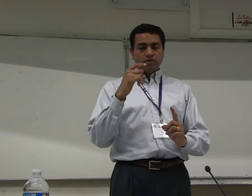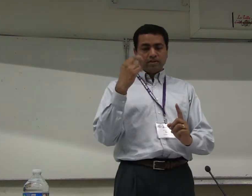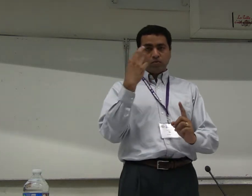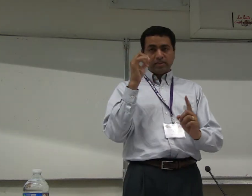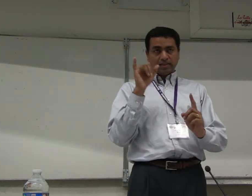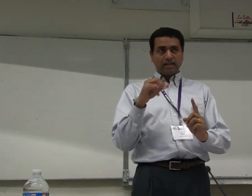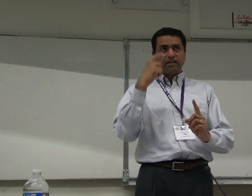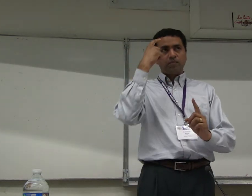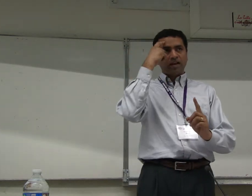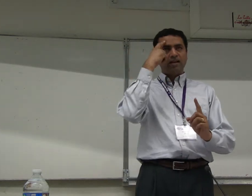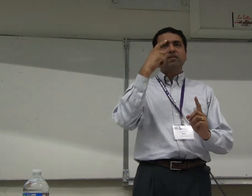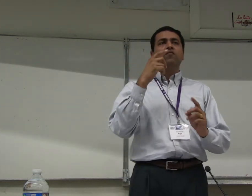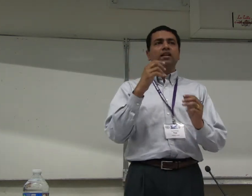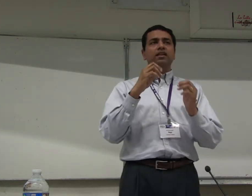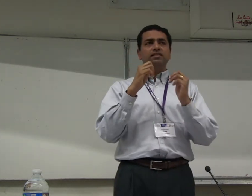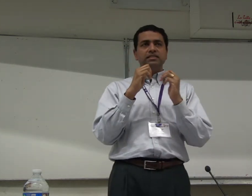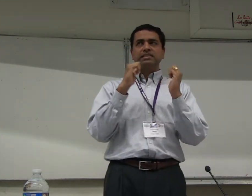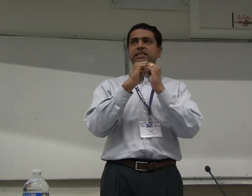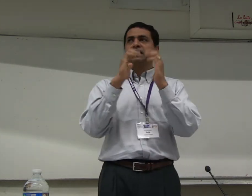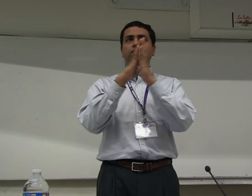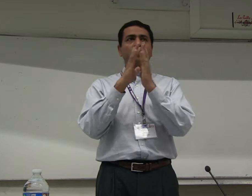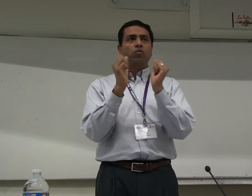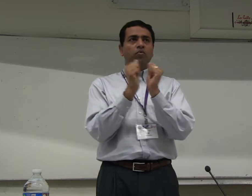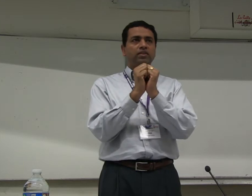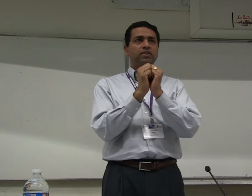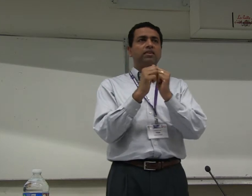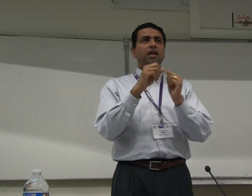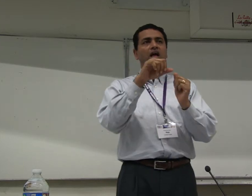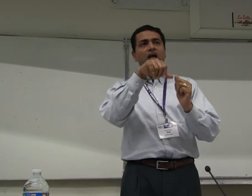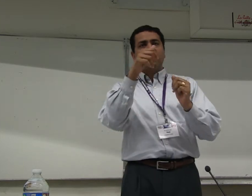technology. So with that in mind,